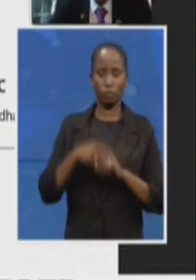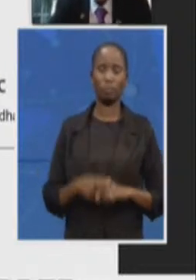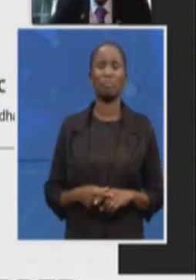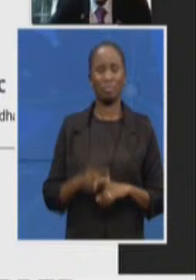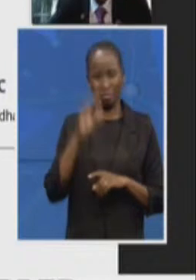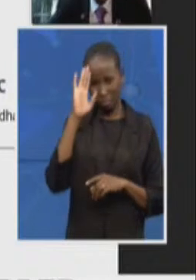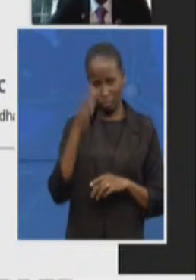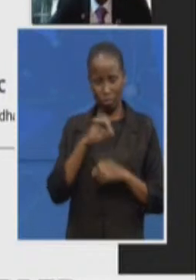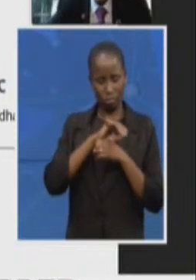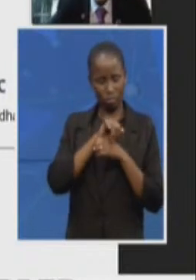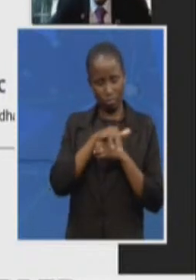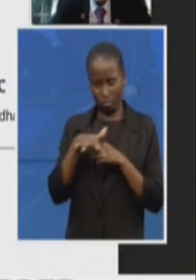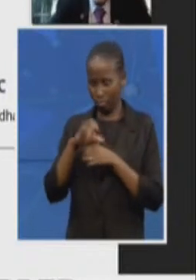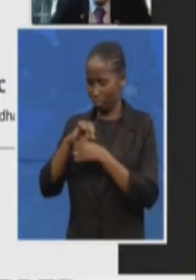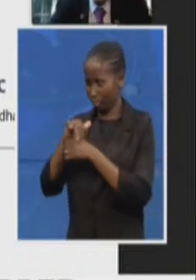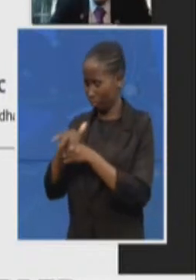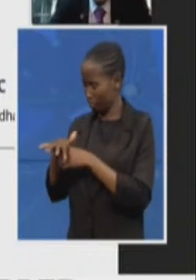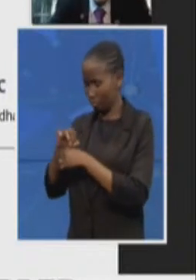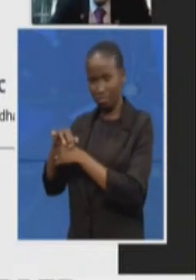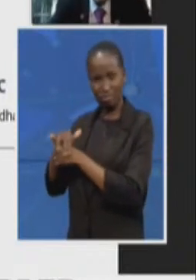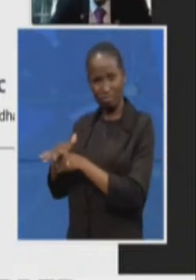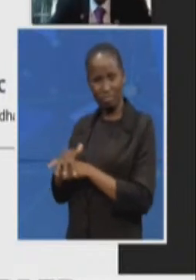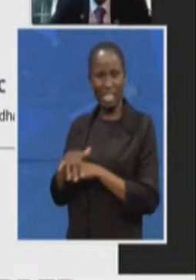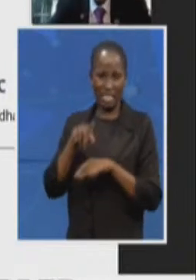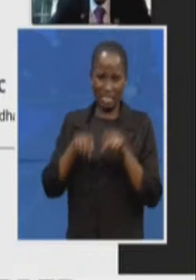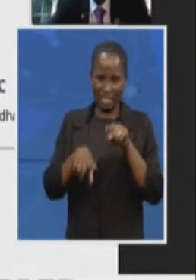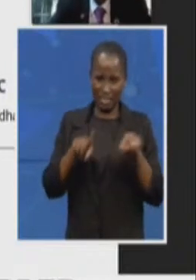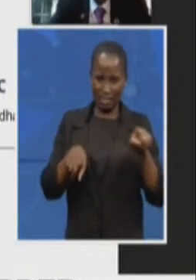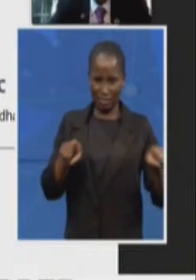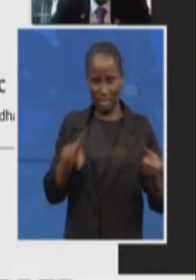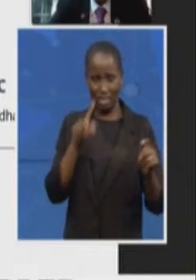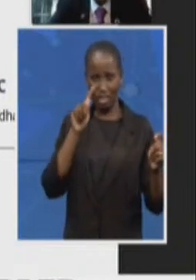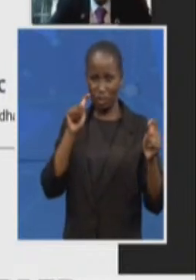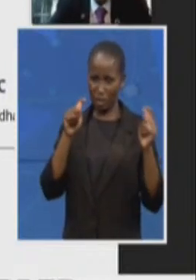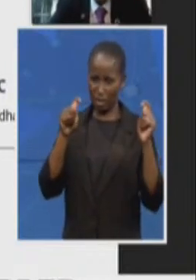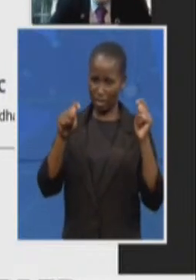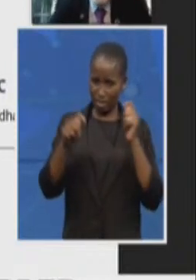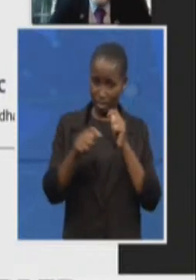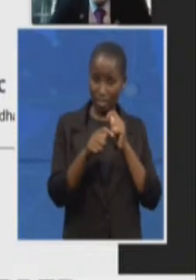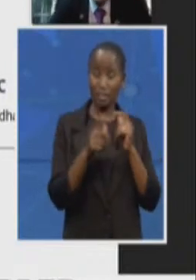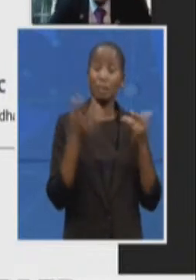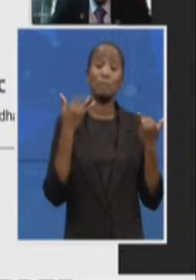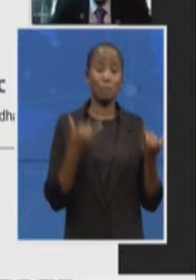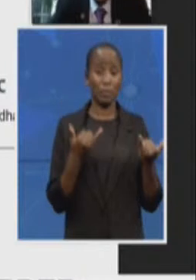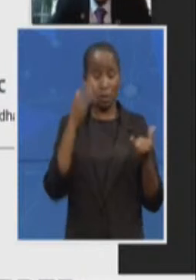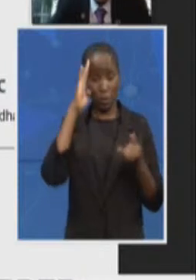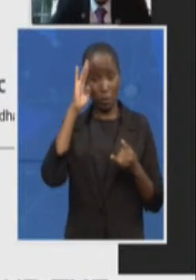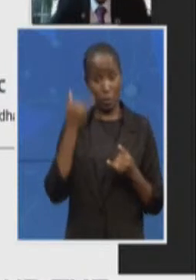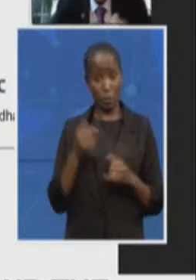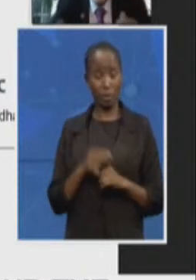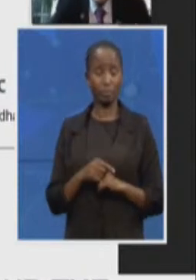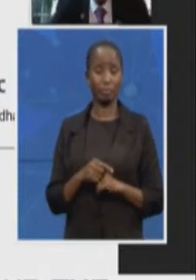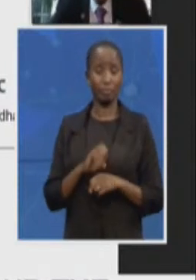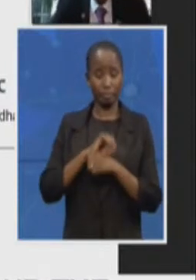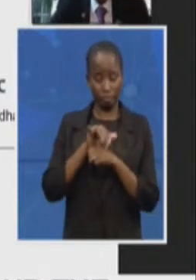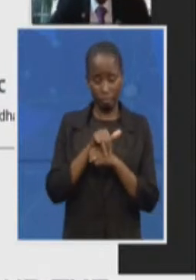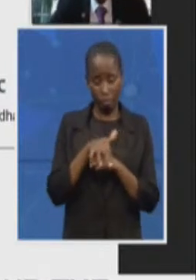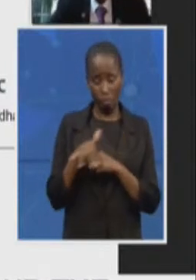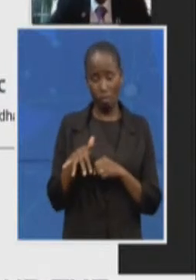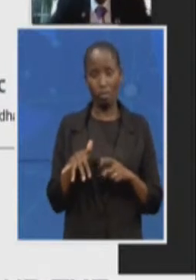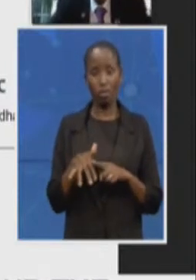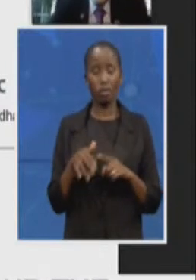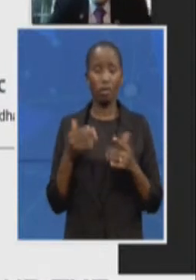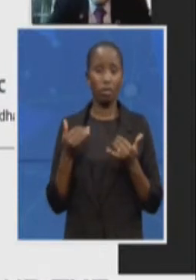endgame. We know that the variants have now led to a situation where we cannot simply hope